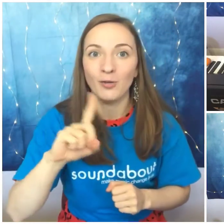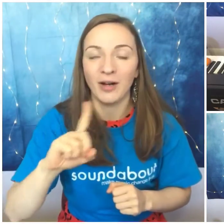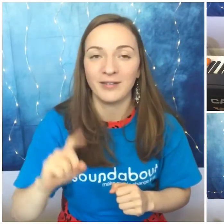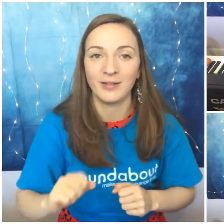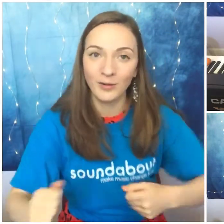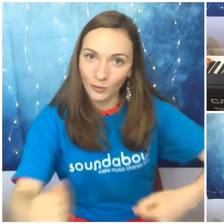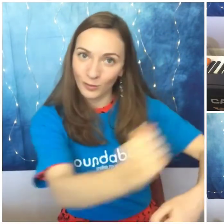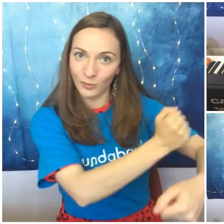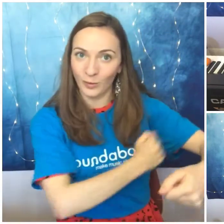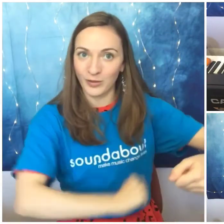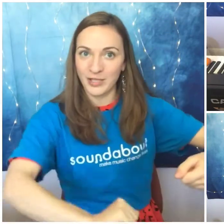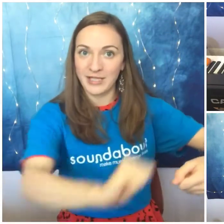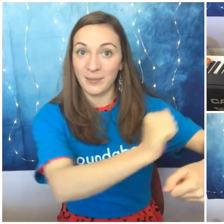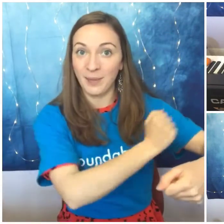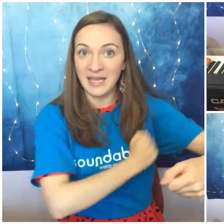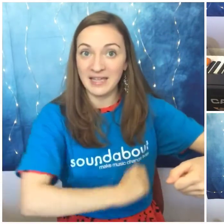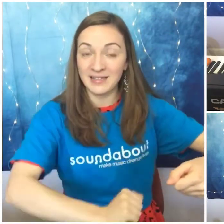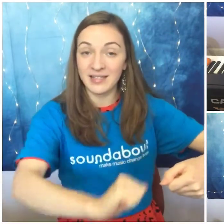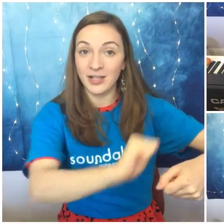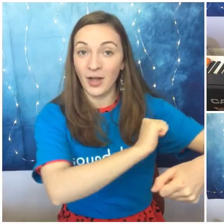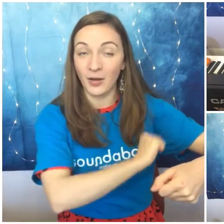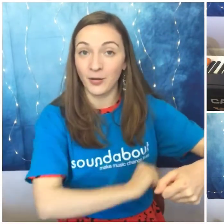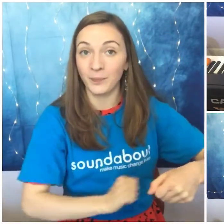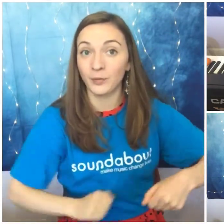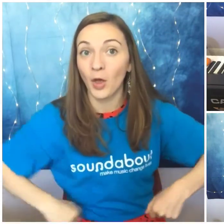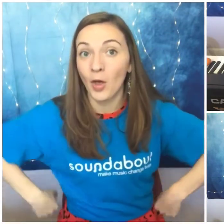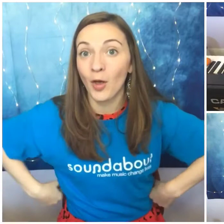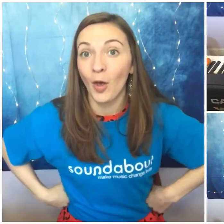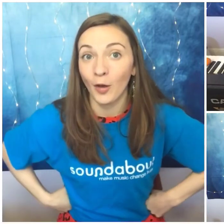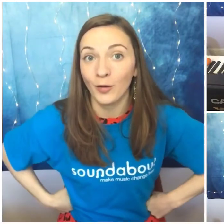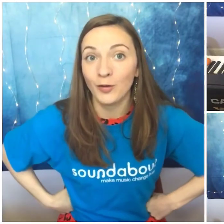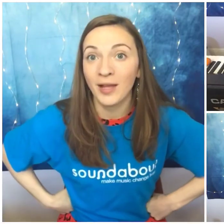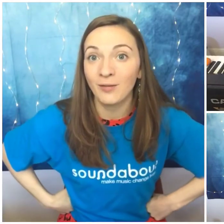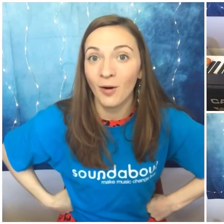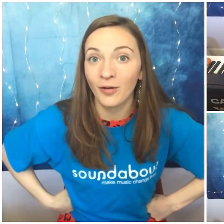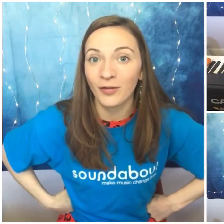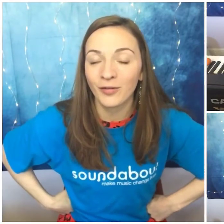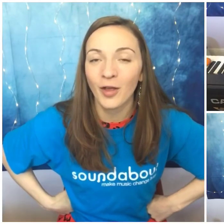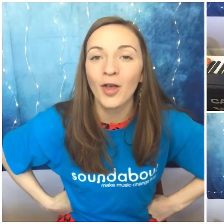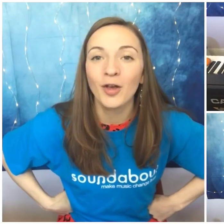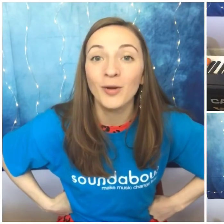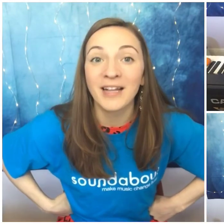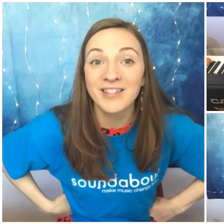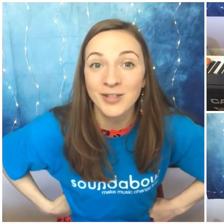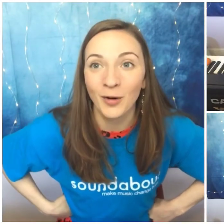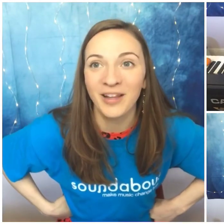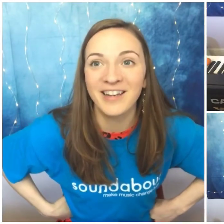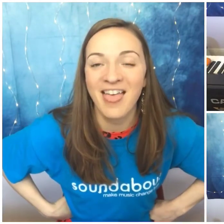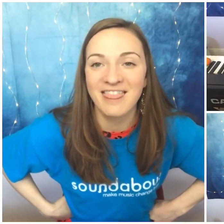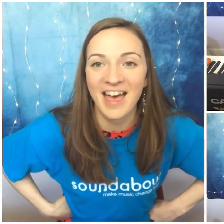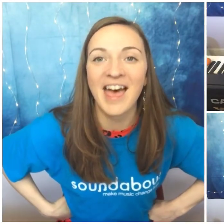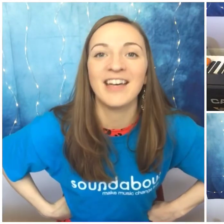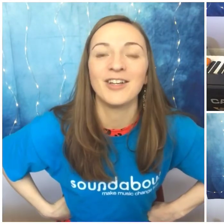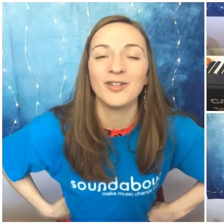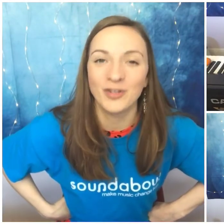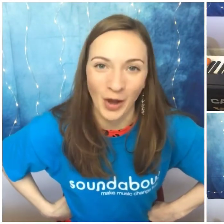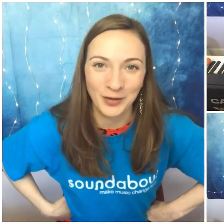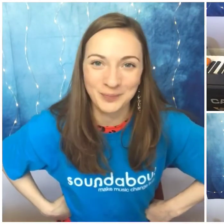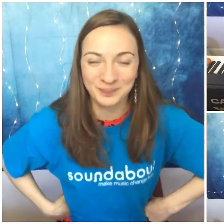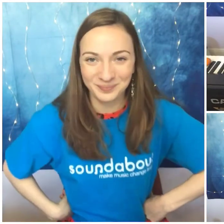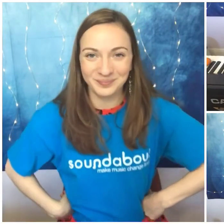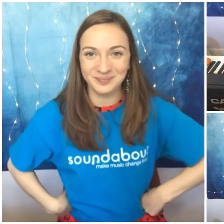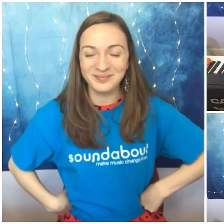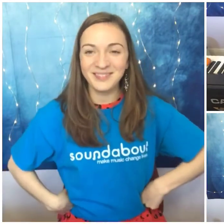no one wanted the bakers to know who it was who had stolen their